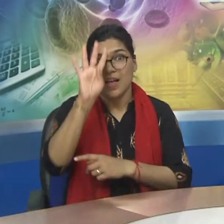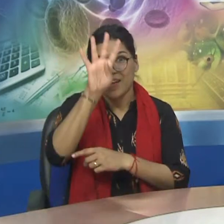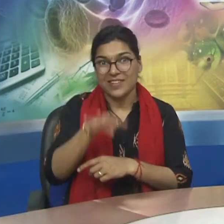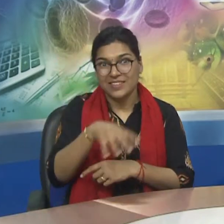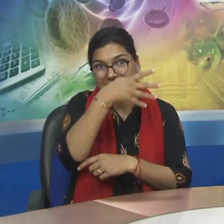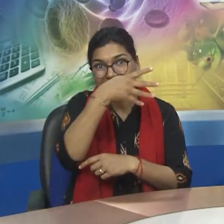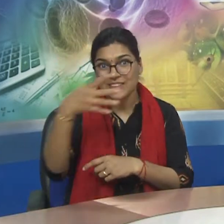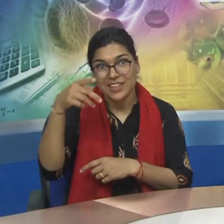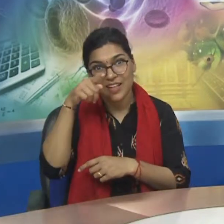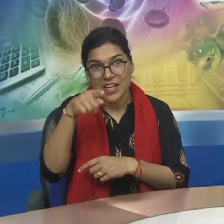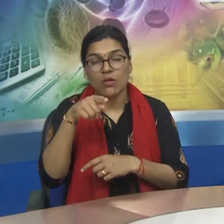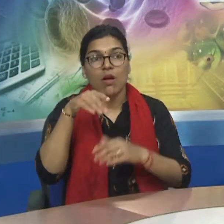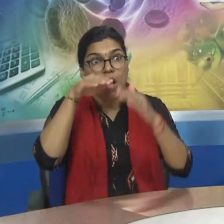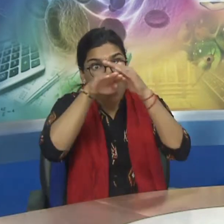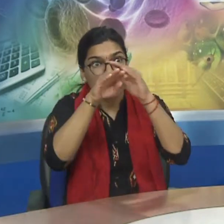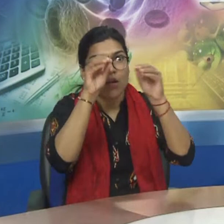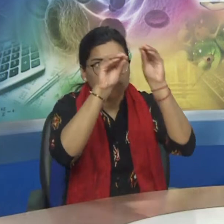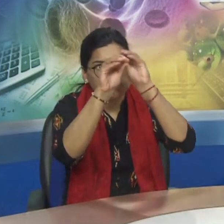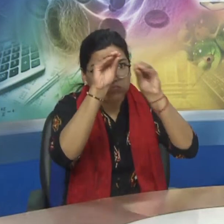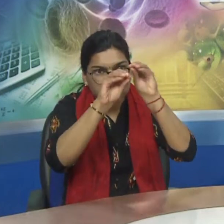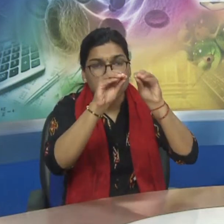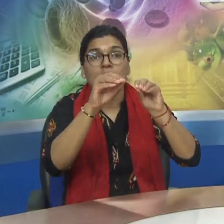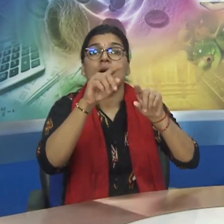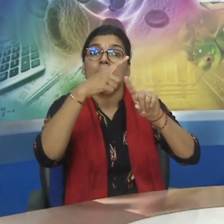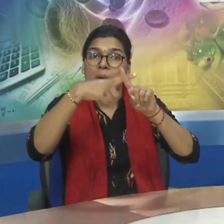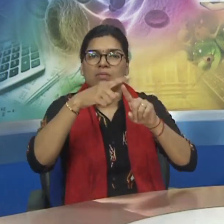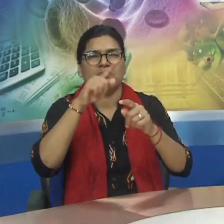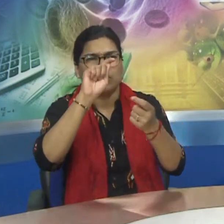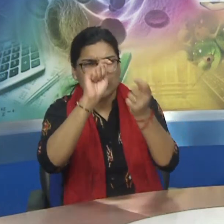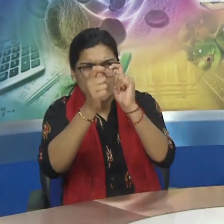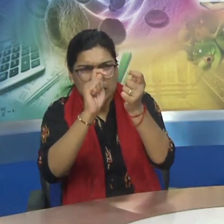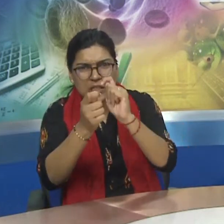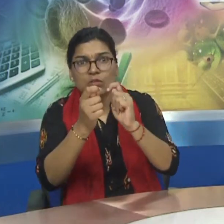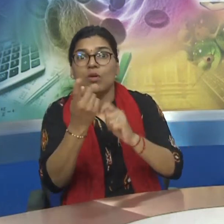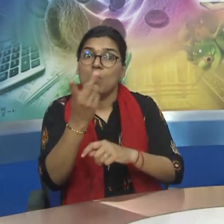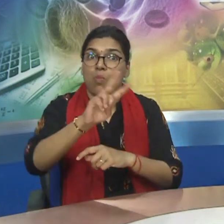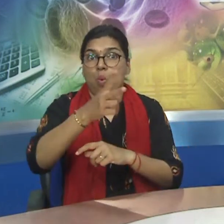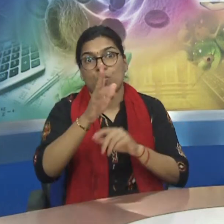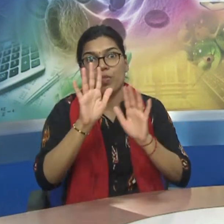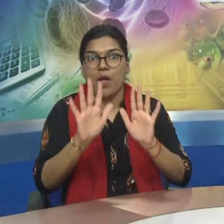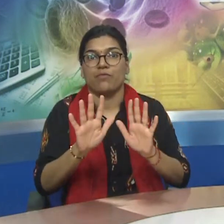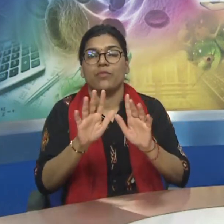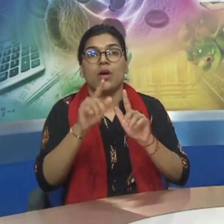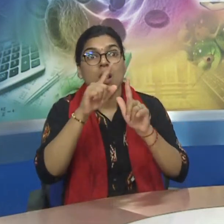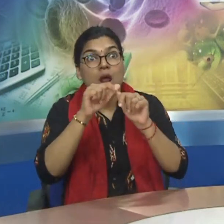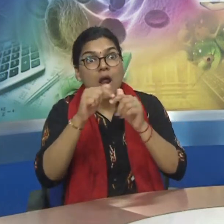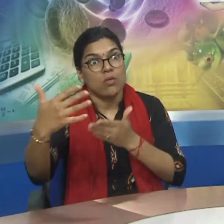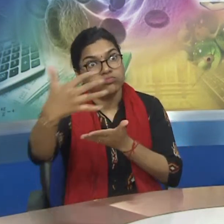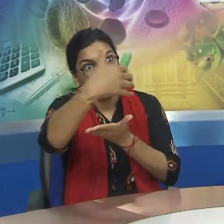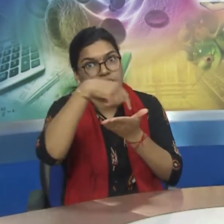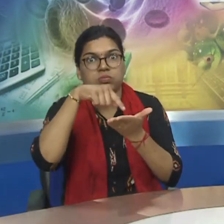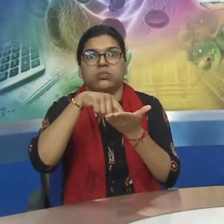Along with that, you will be able to enter and edit data in a worksheet.